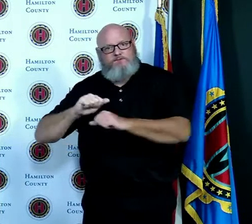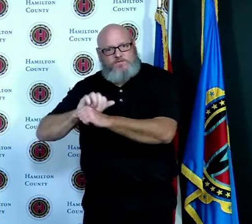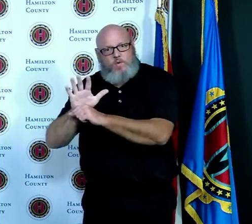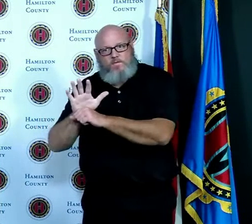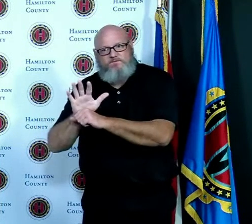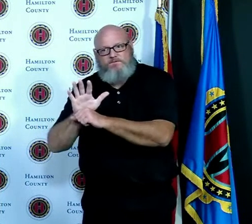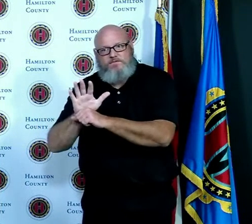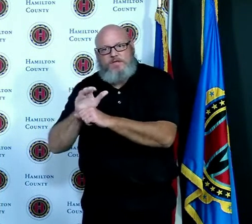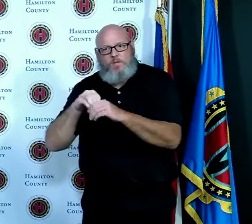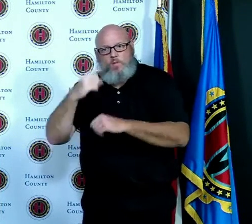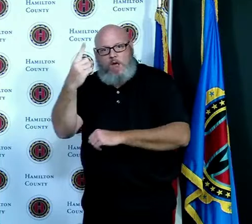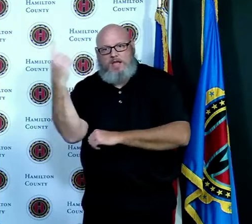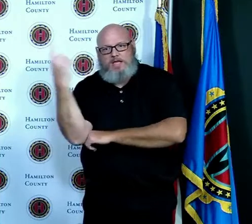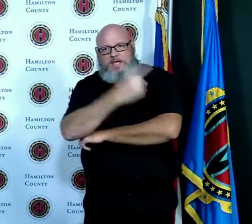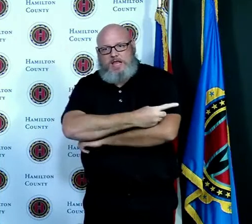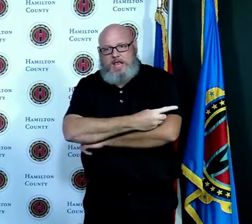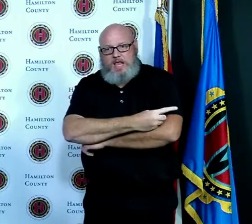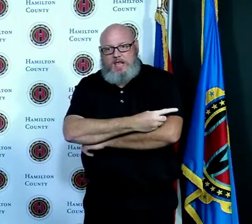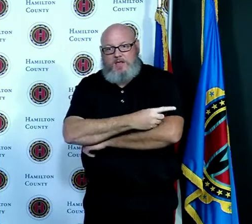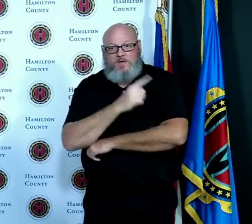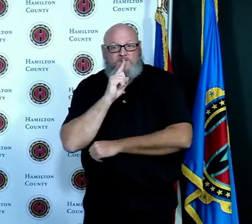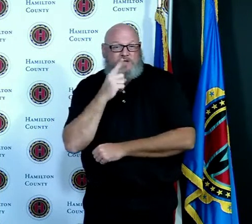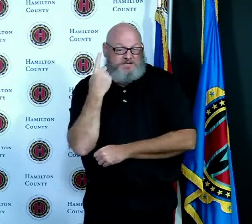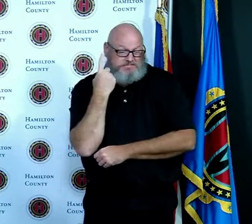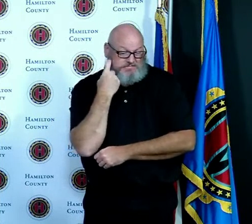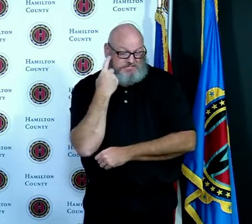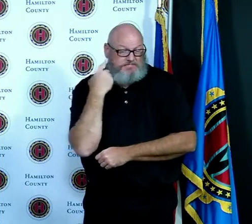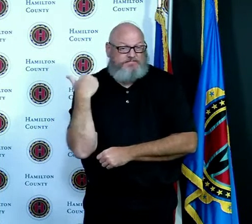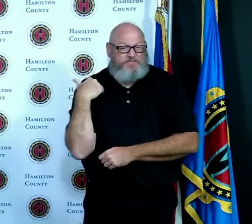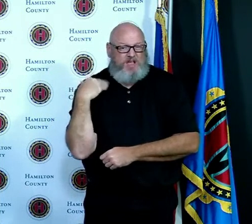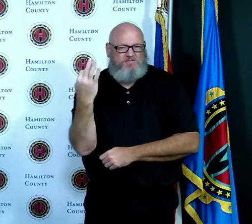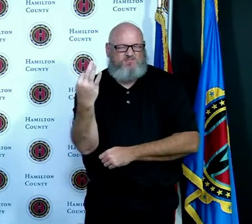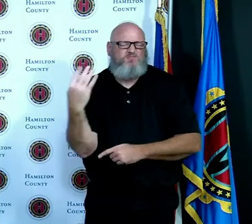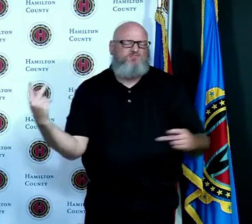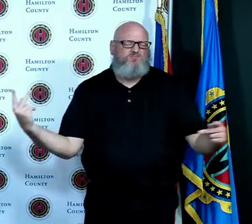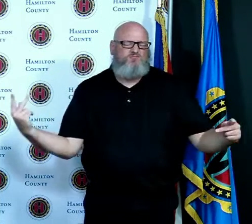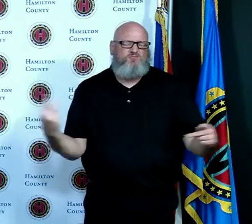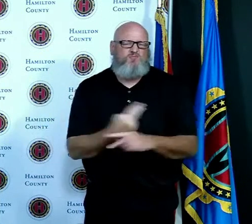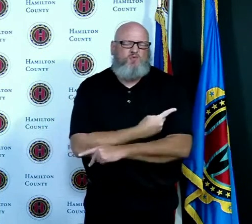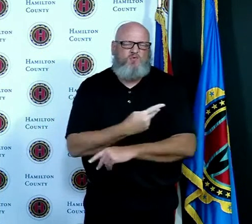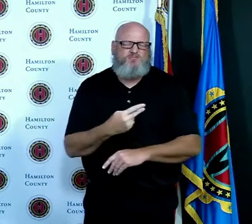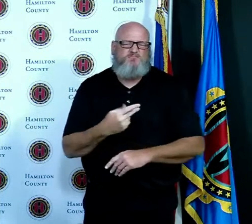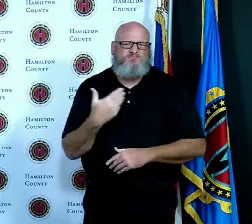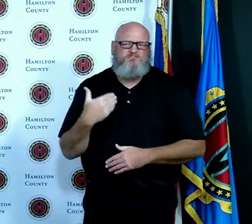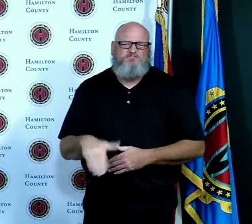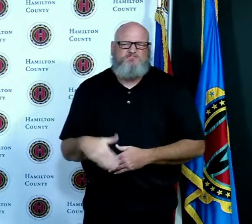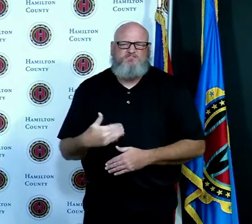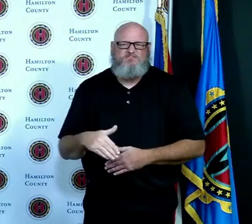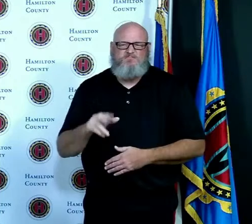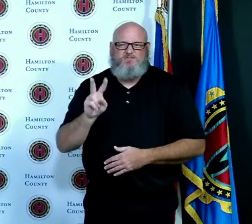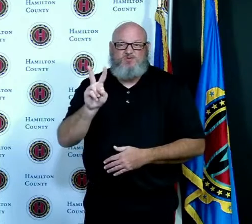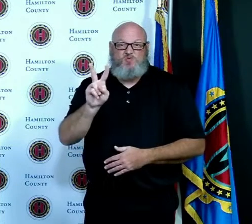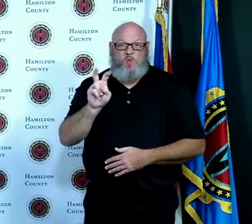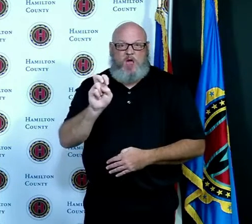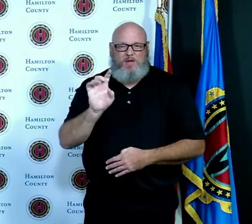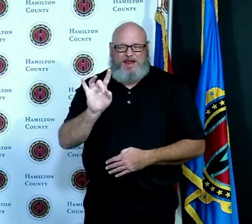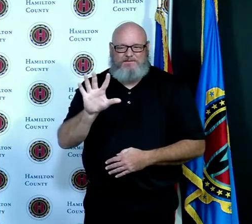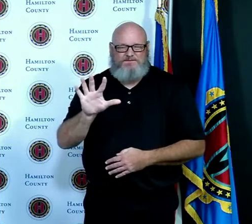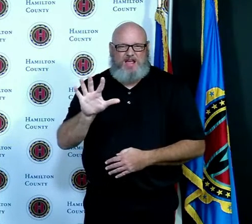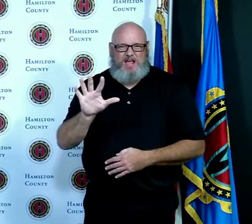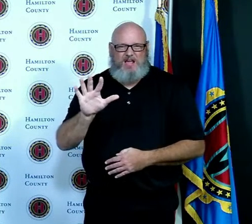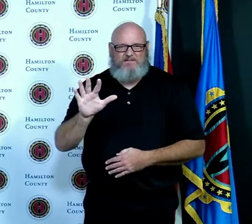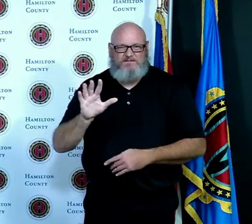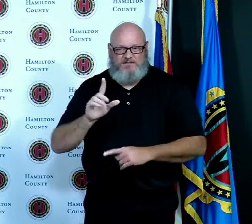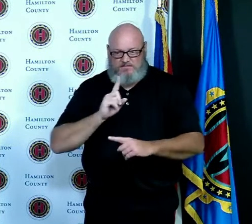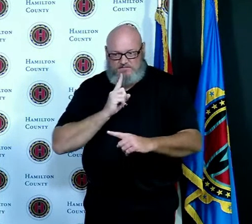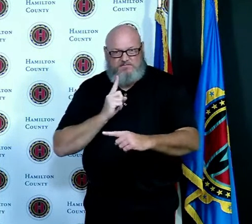saw 285 cases. Those are each cases that get assigned out to our contact tracers.